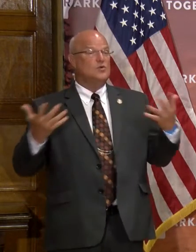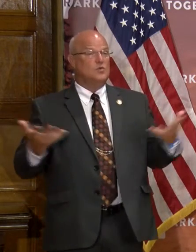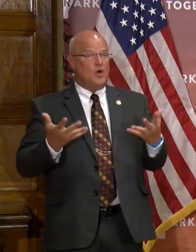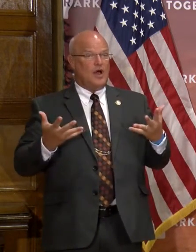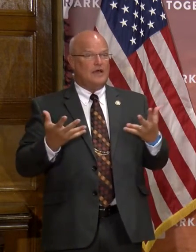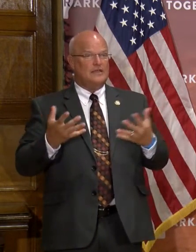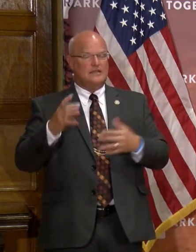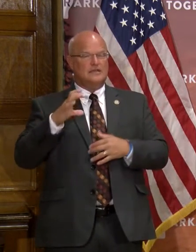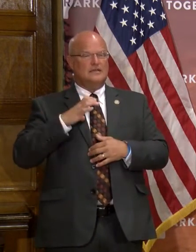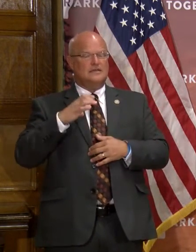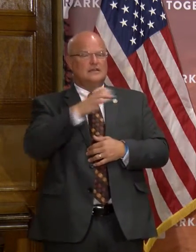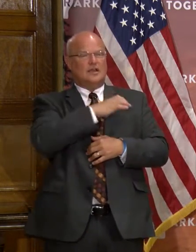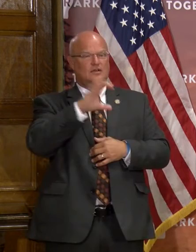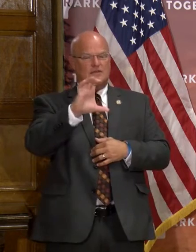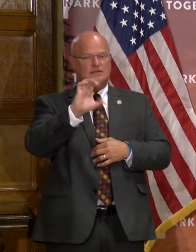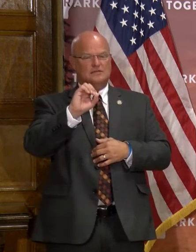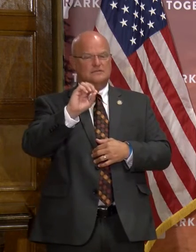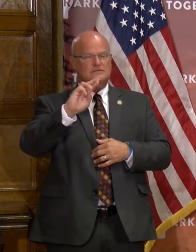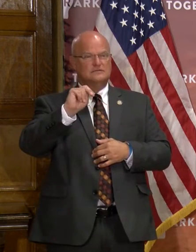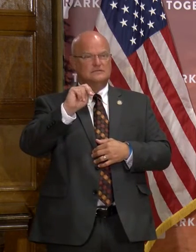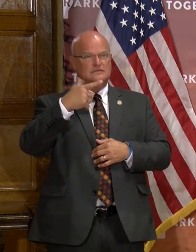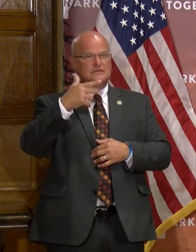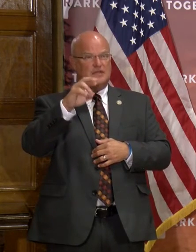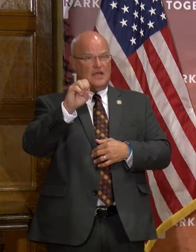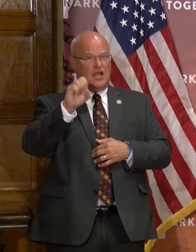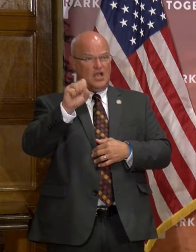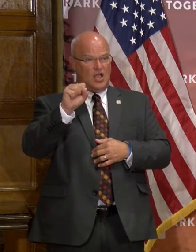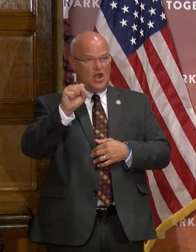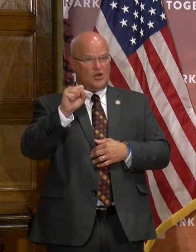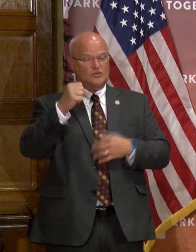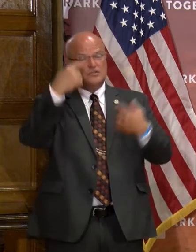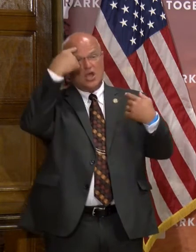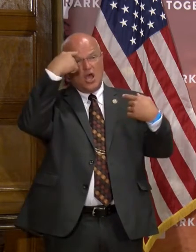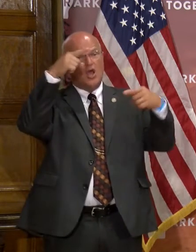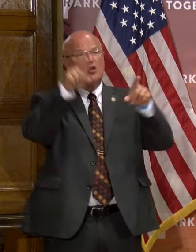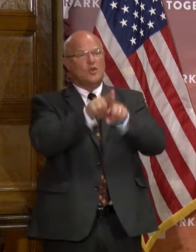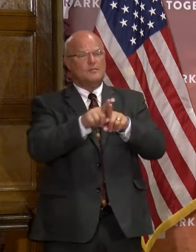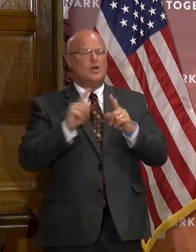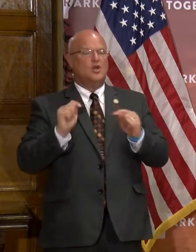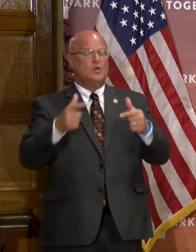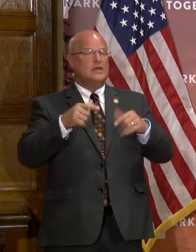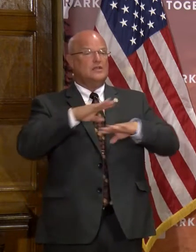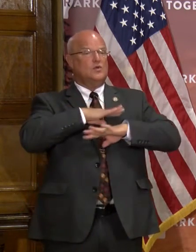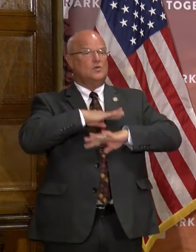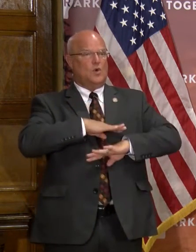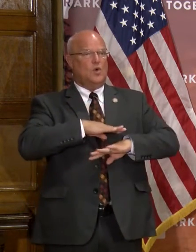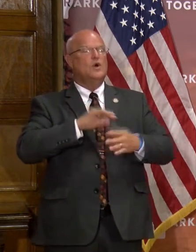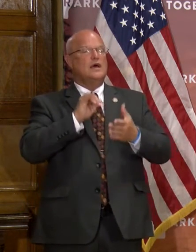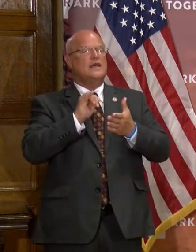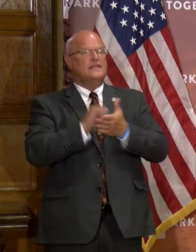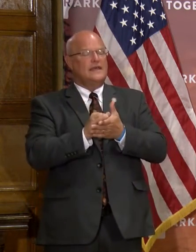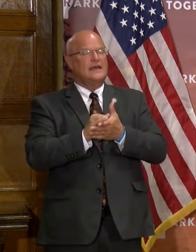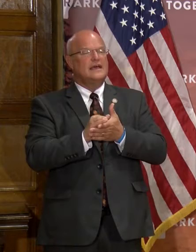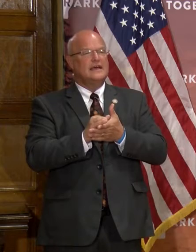for Congress to reach an agreement that would be the quickest relief, that would be